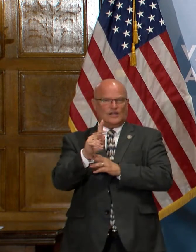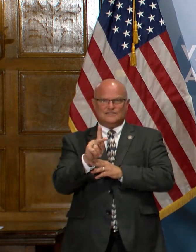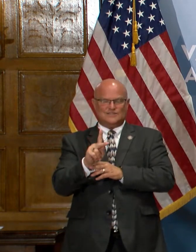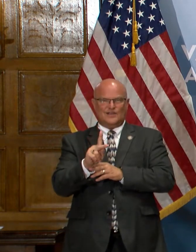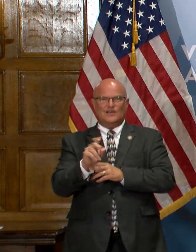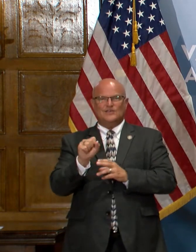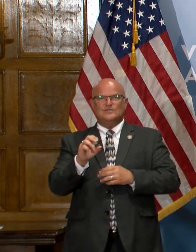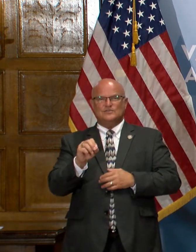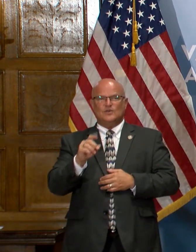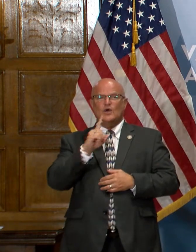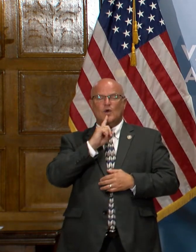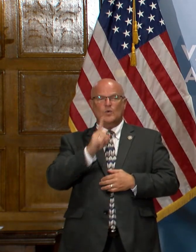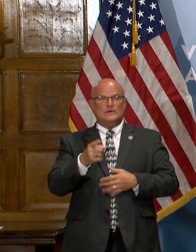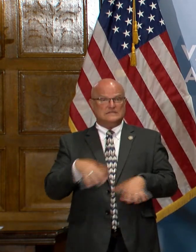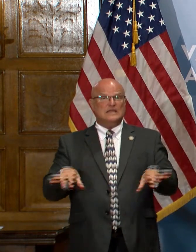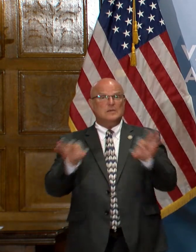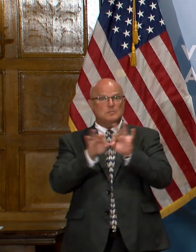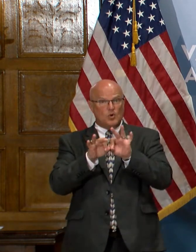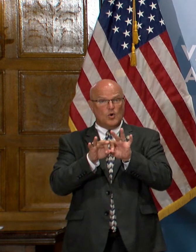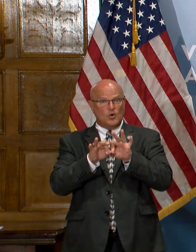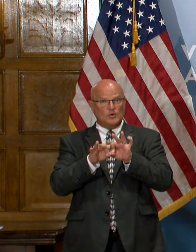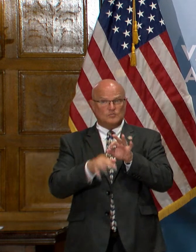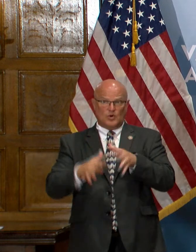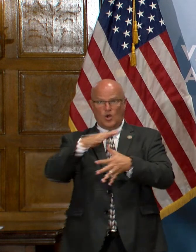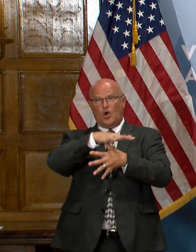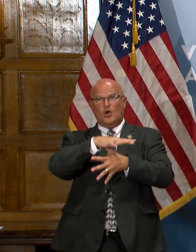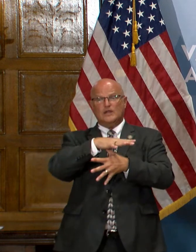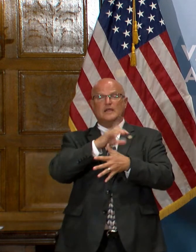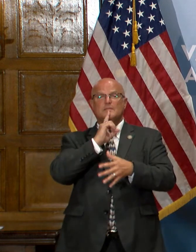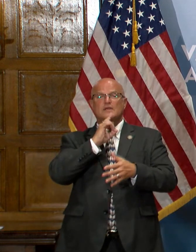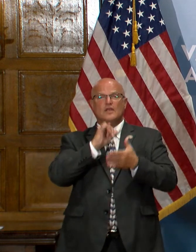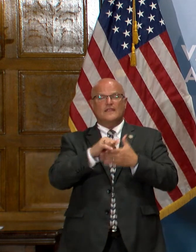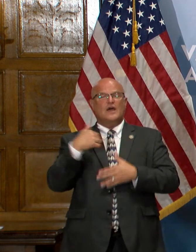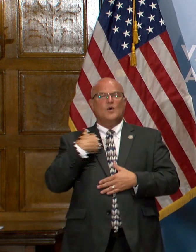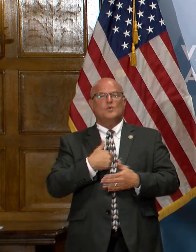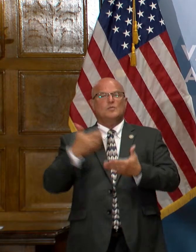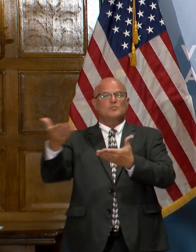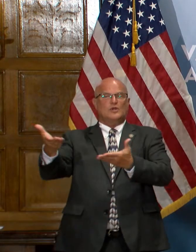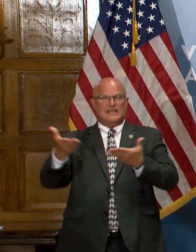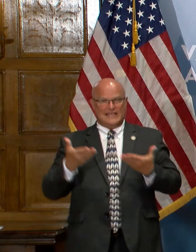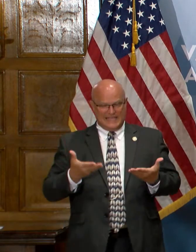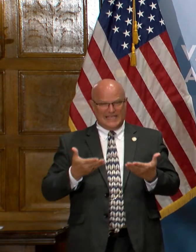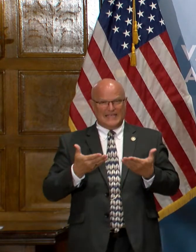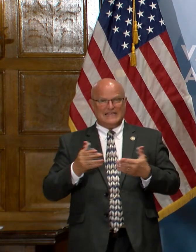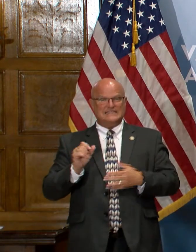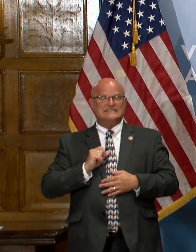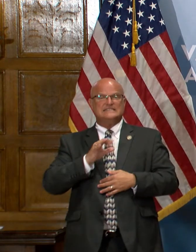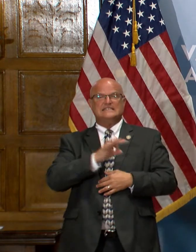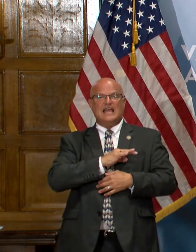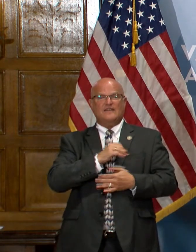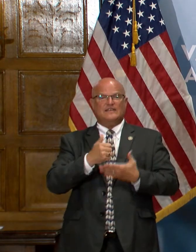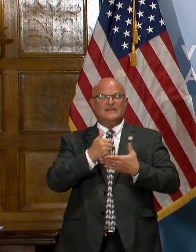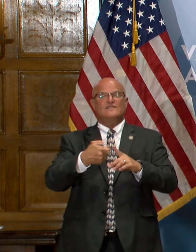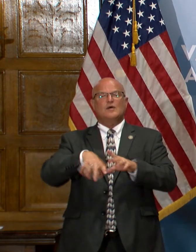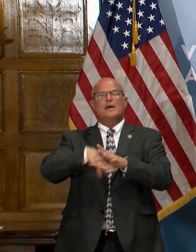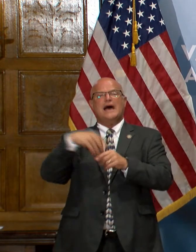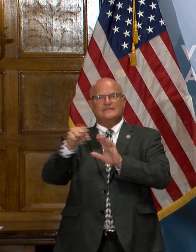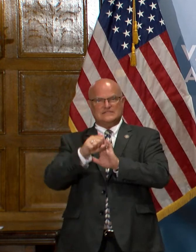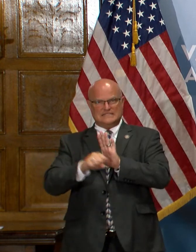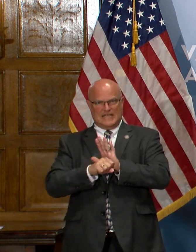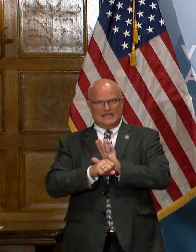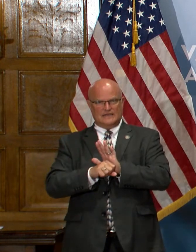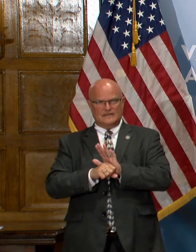Arkansas, so it was an important priority to make sure we're bringing in staffing assistance from out of